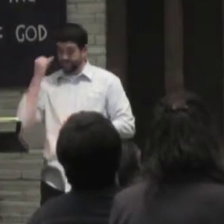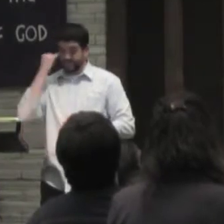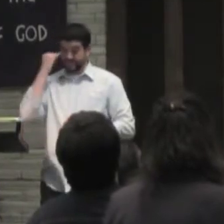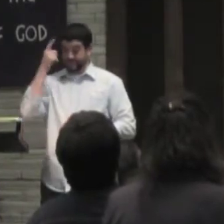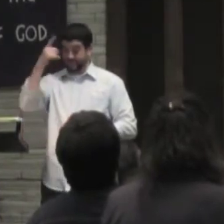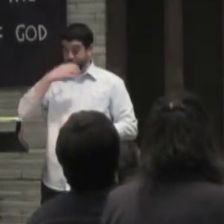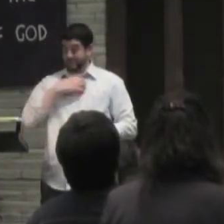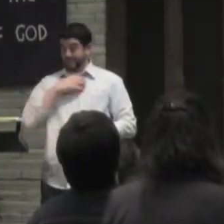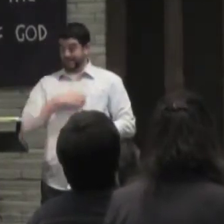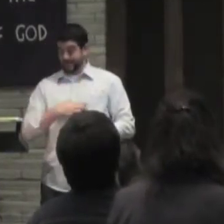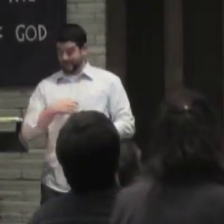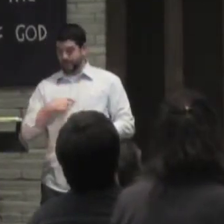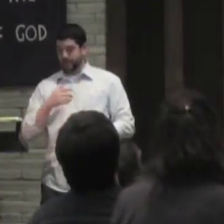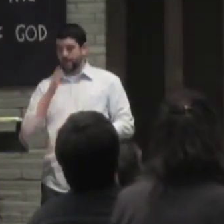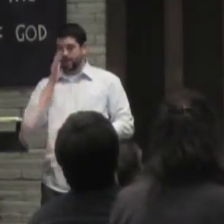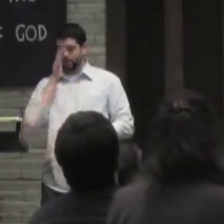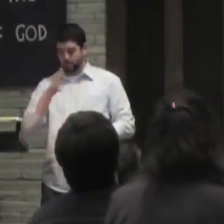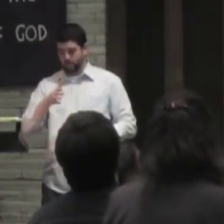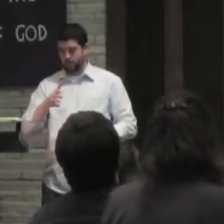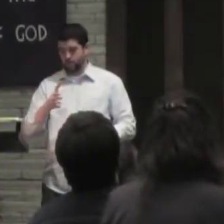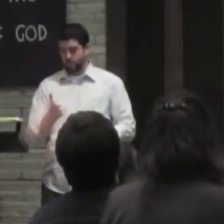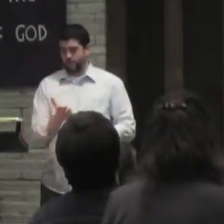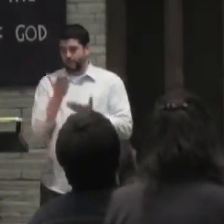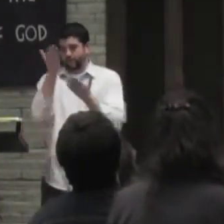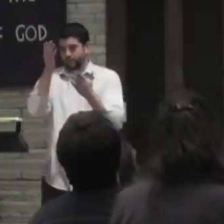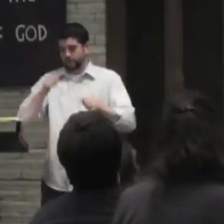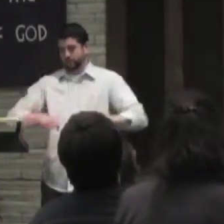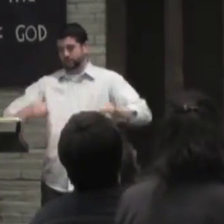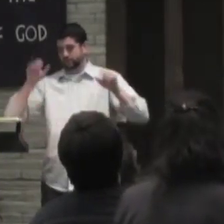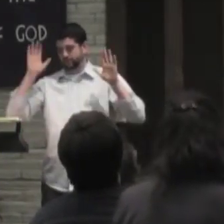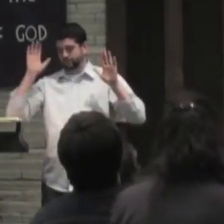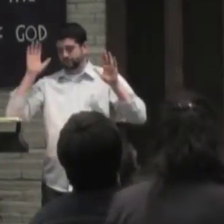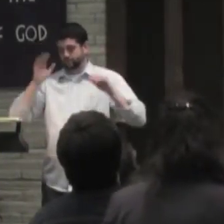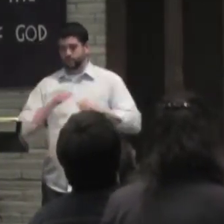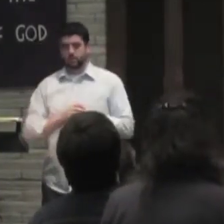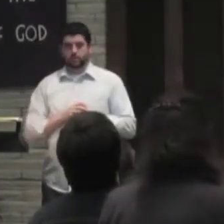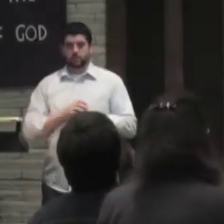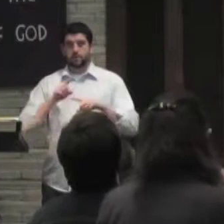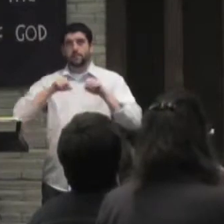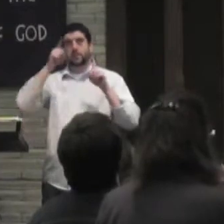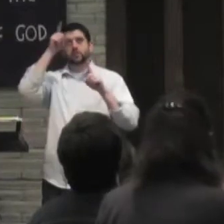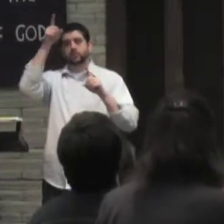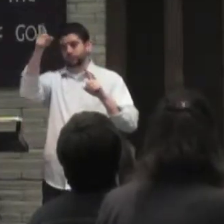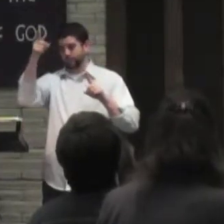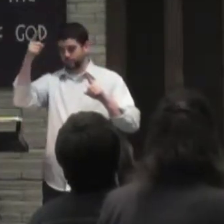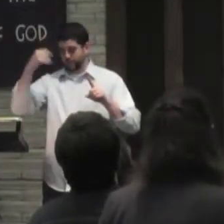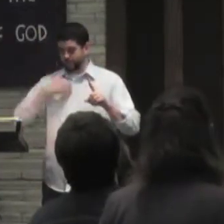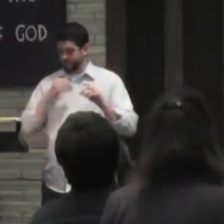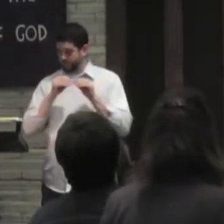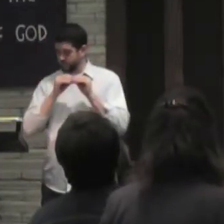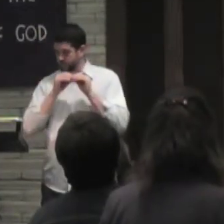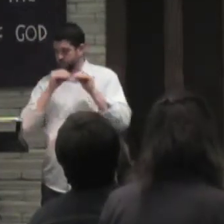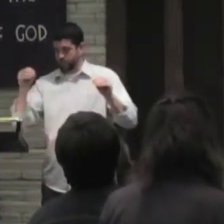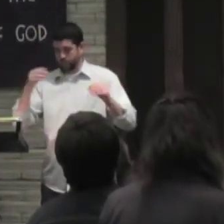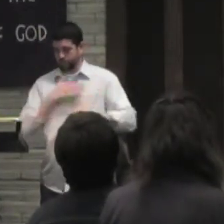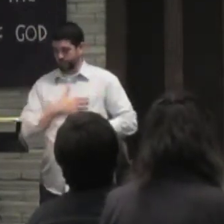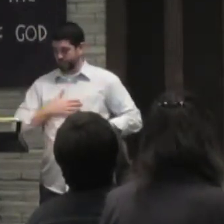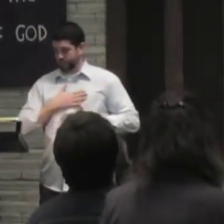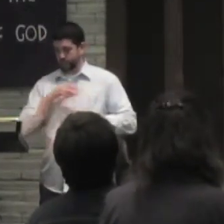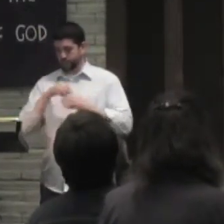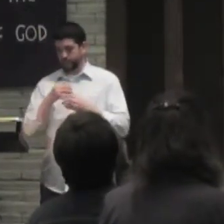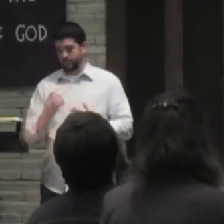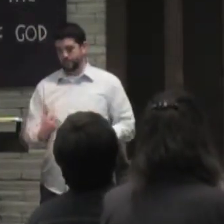Had you desired it, I would have offered sacrifice. But you gave no thanks for burnt